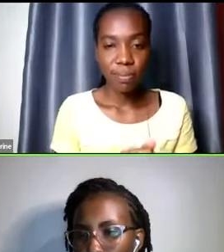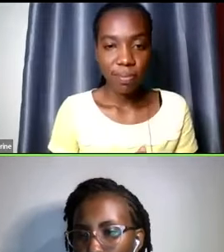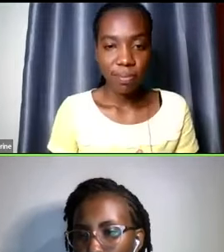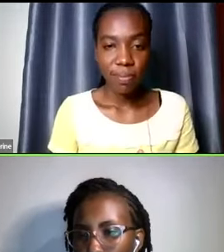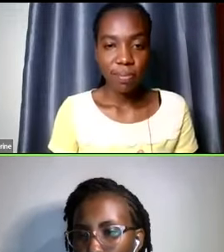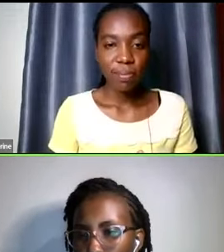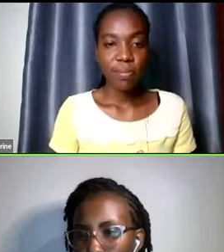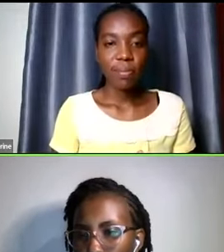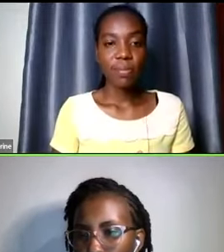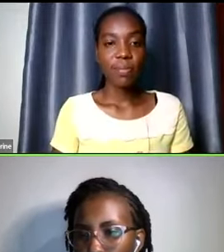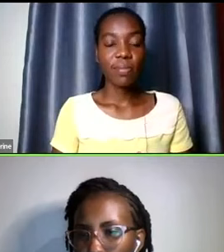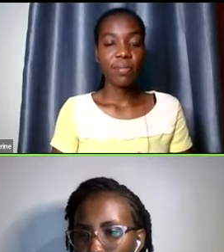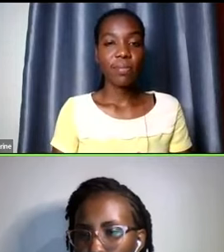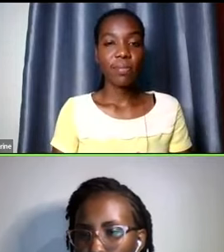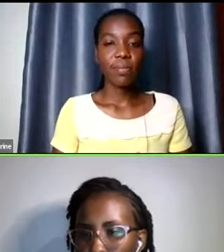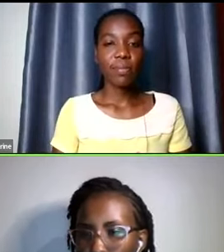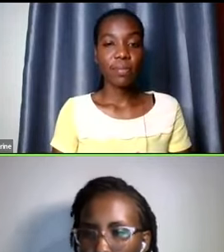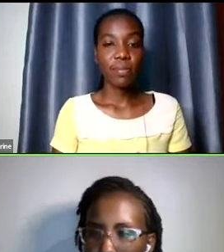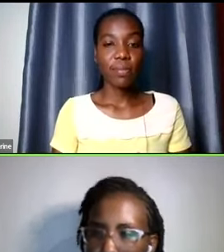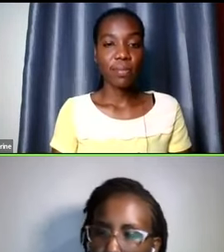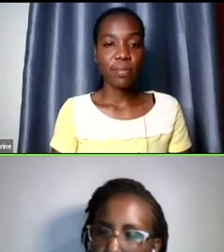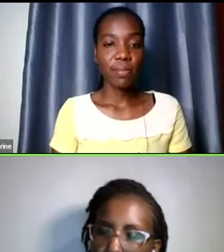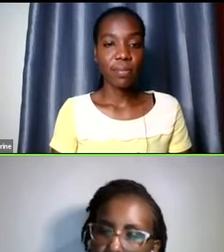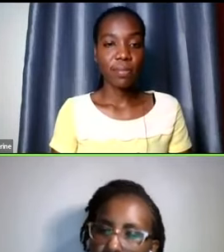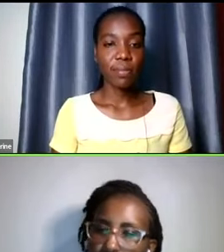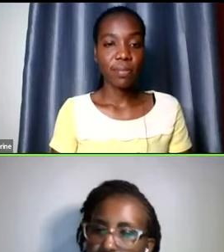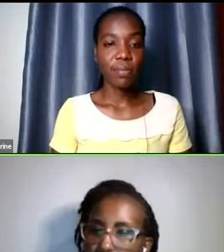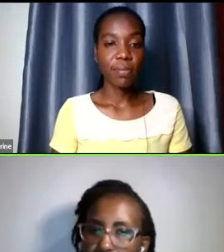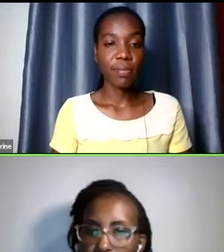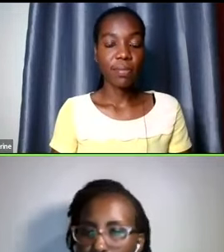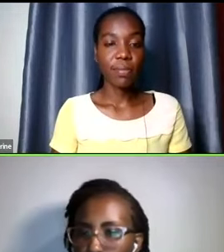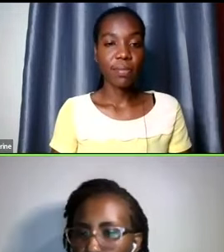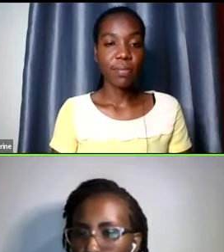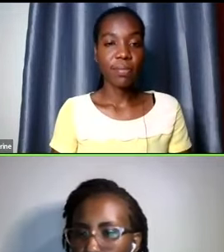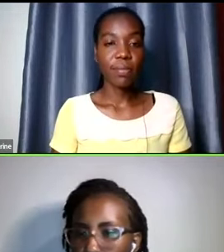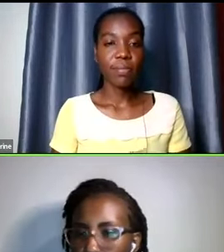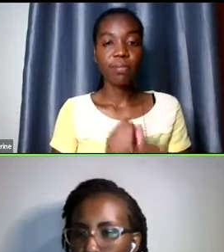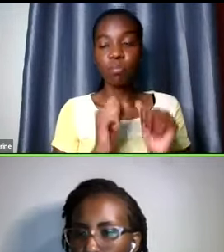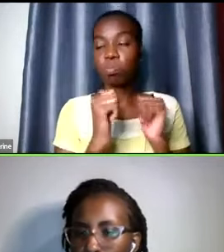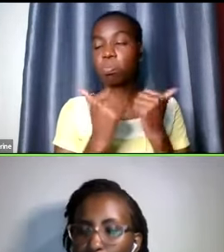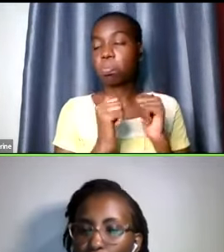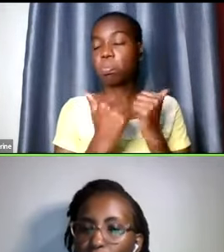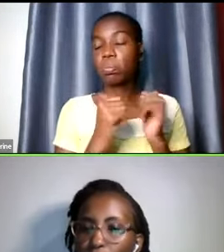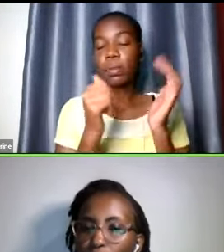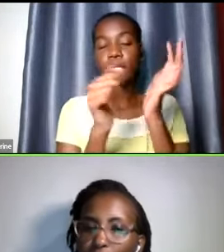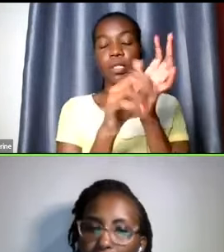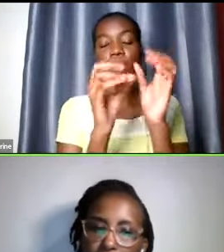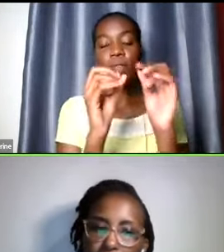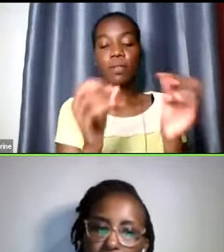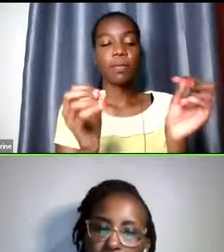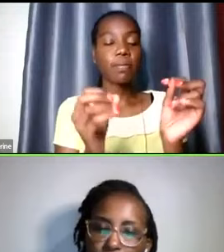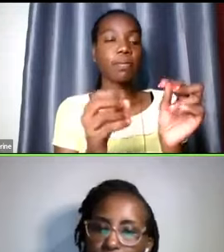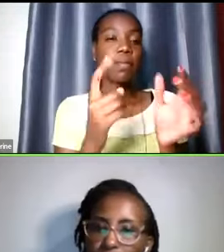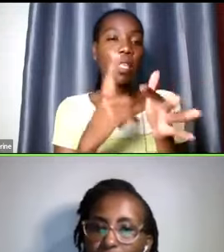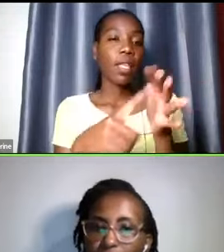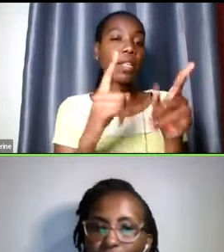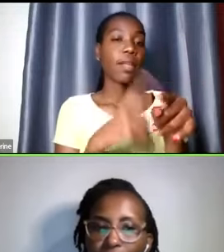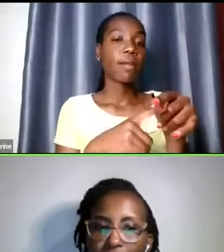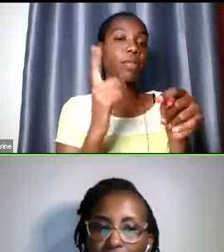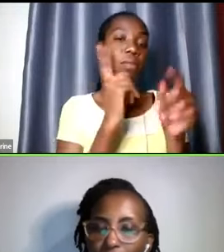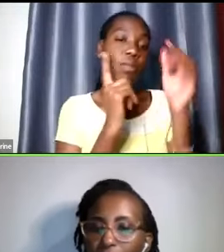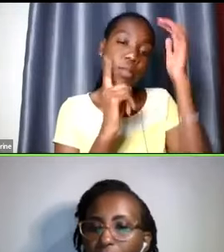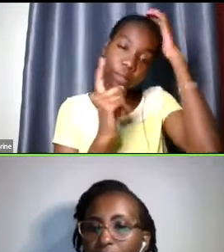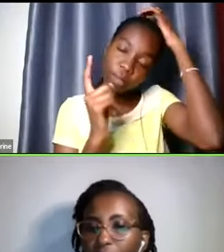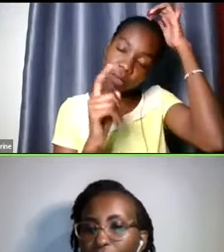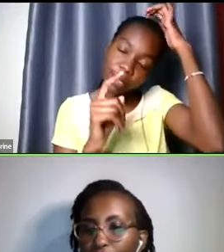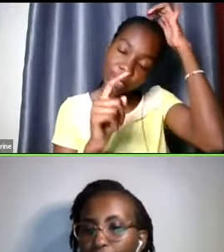EAPs can also help. I'm currently doing research on EAP. Okay, sawa, no problem. What time tomorrow? The session starts at